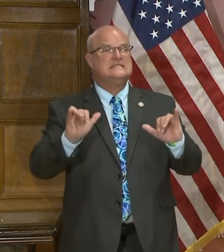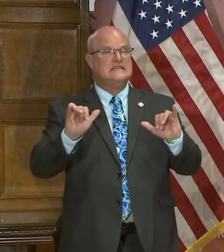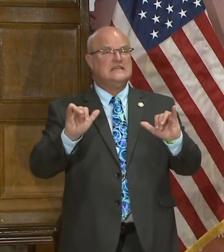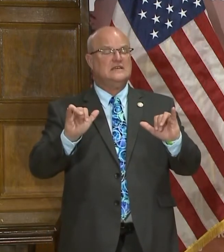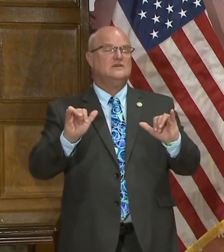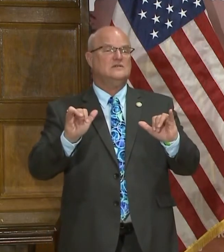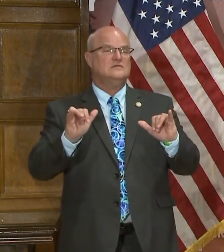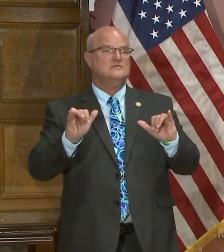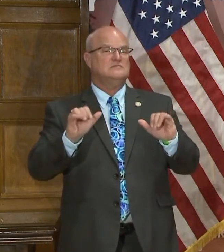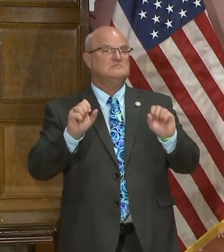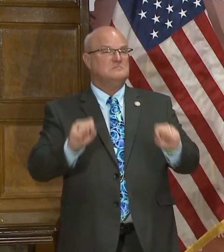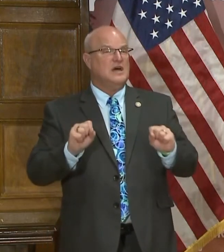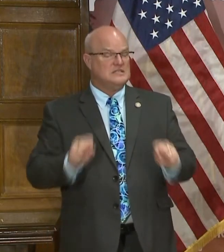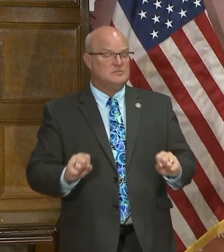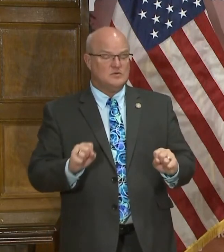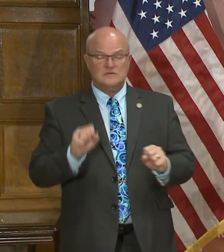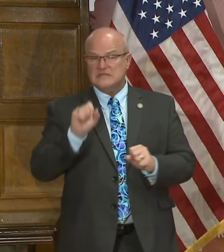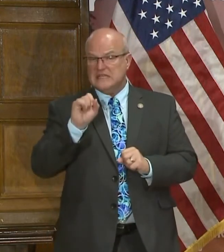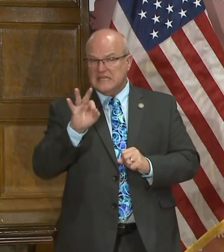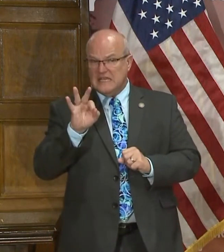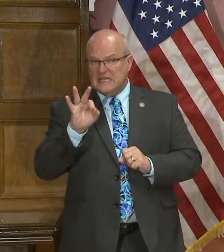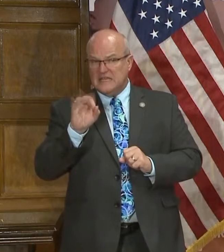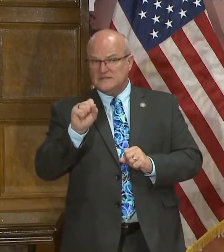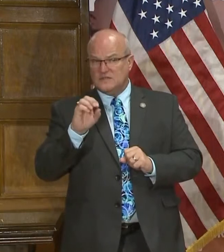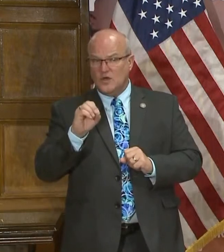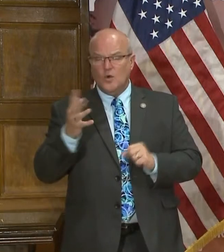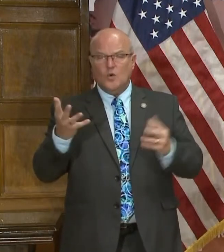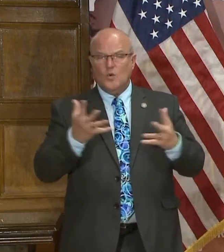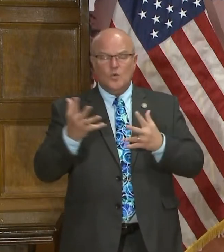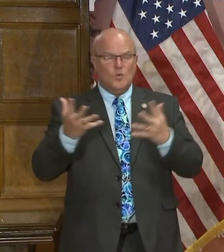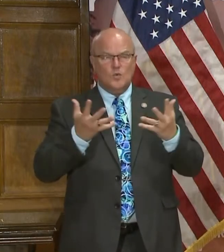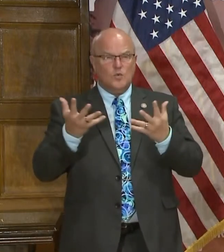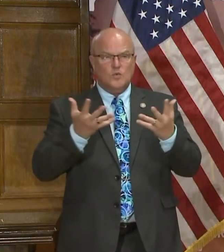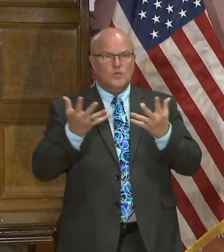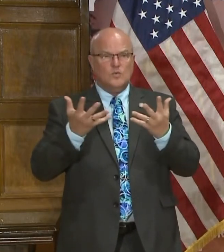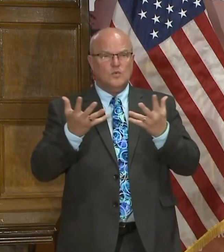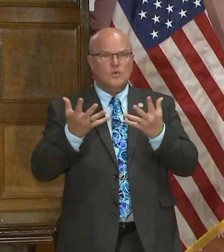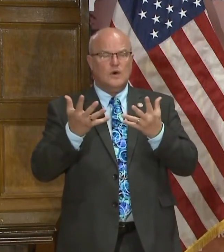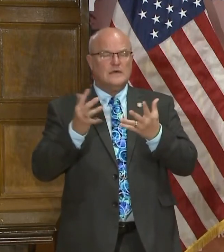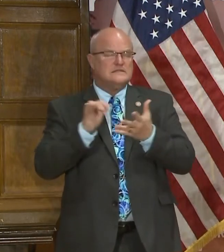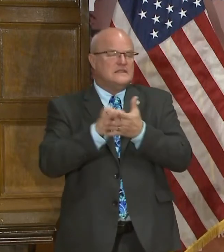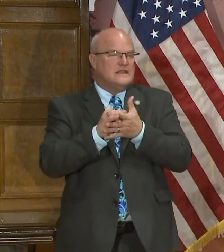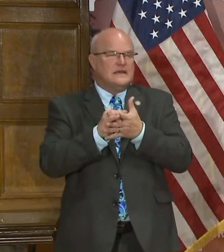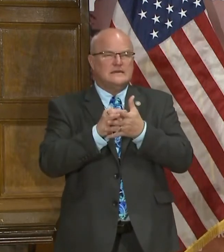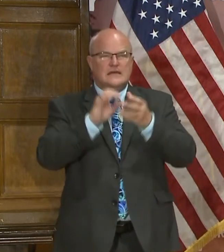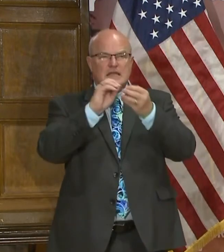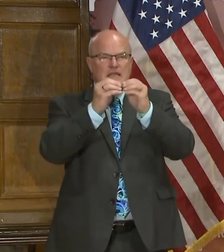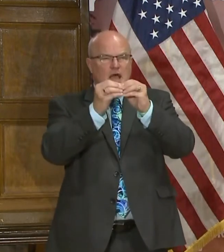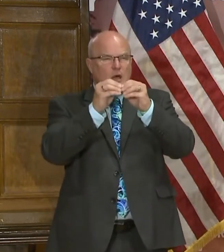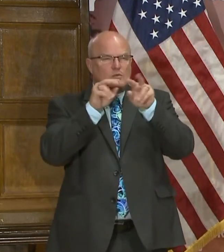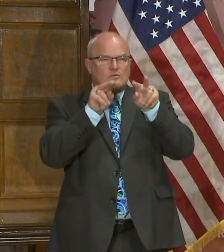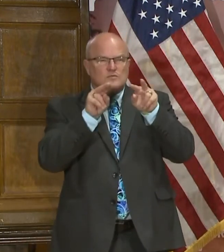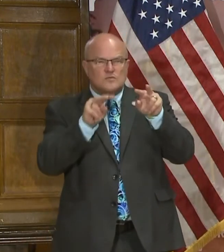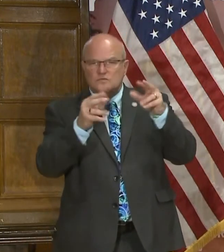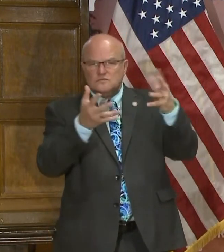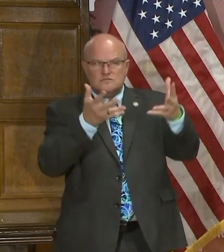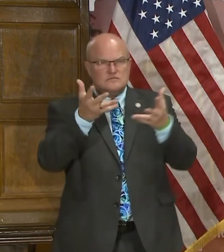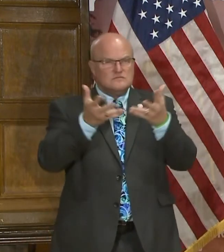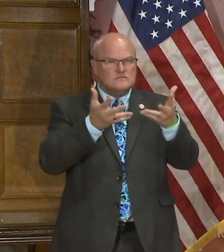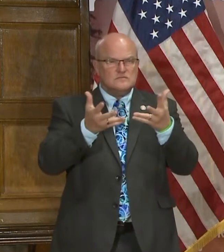on the table? And if so, what's kind of the what's the number you're watching for